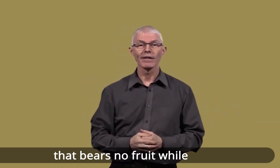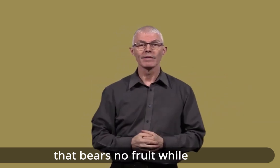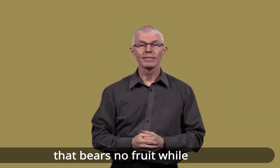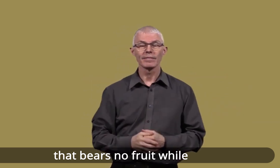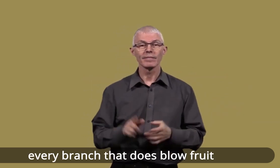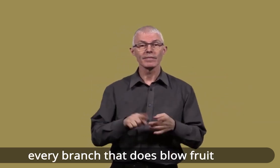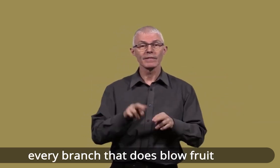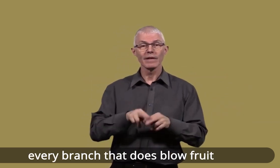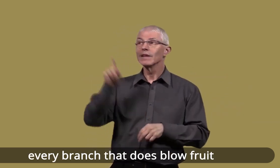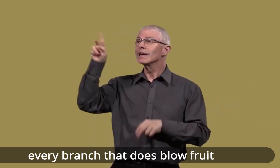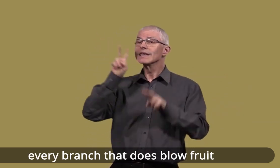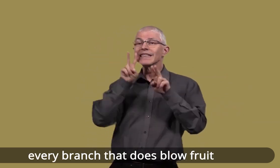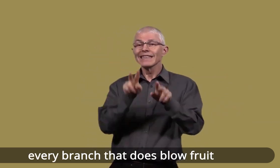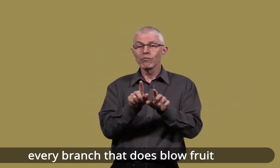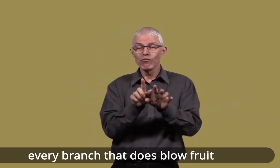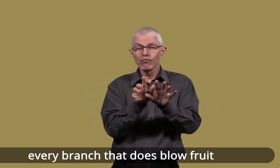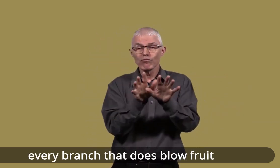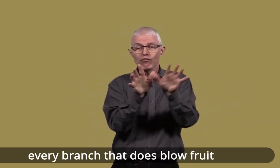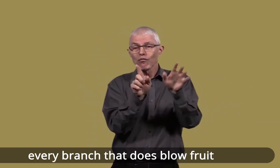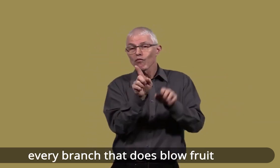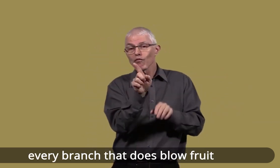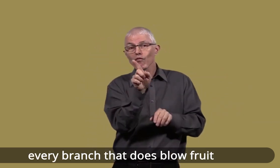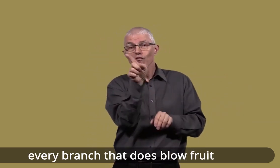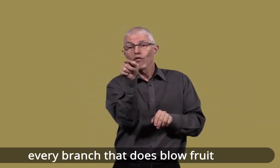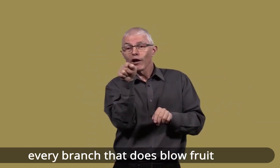while every branch that does bear fruit,